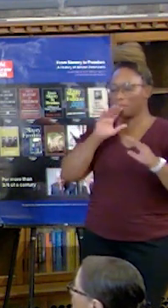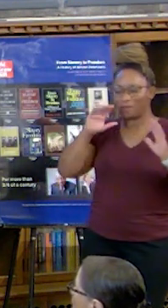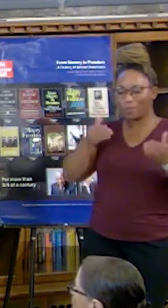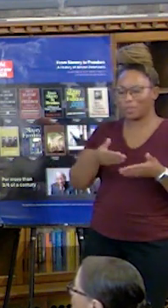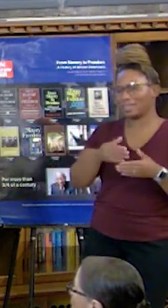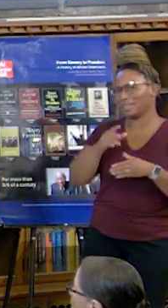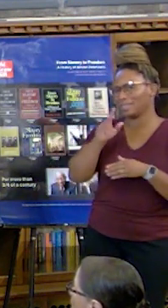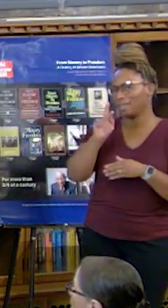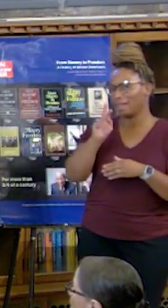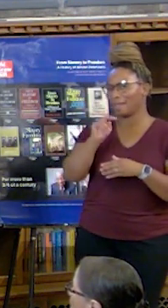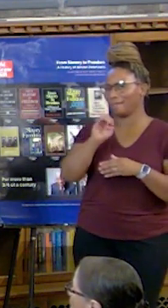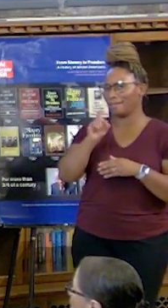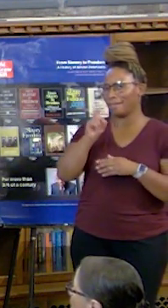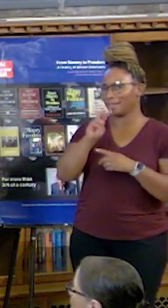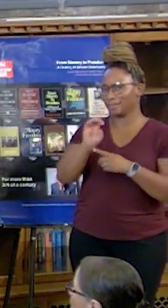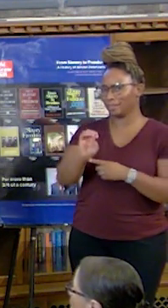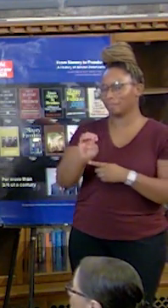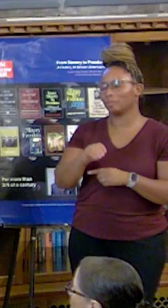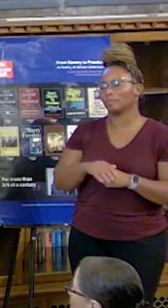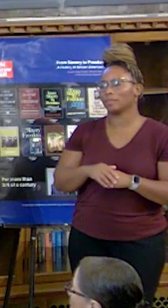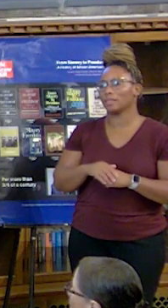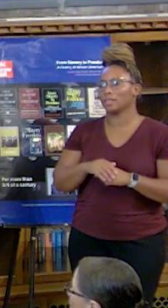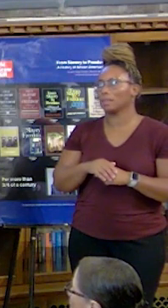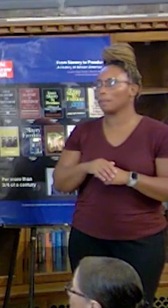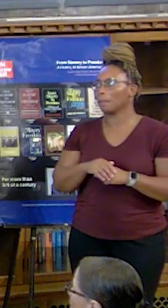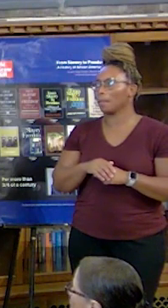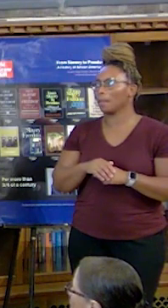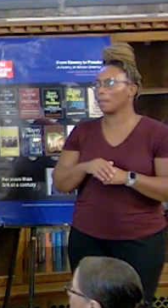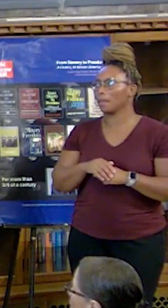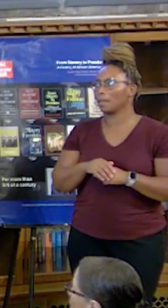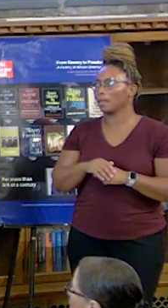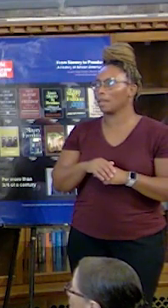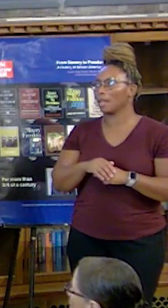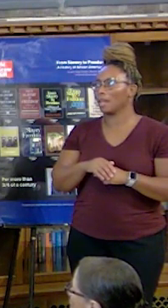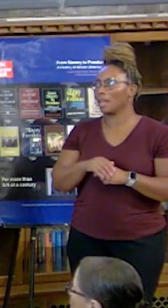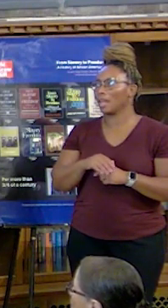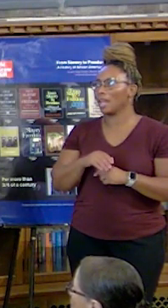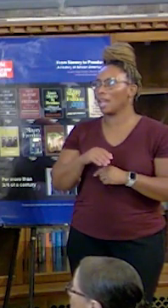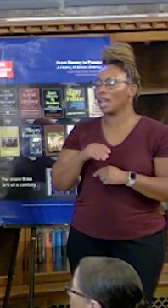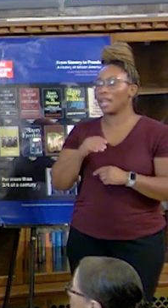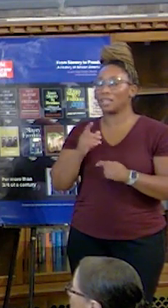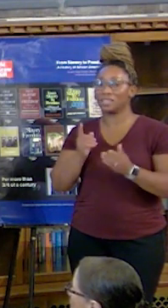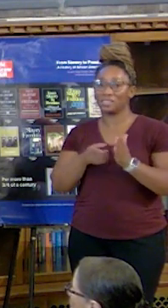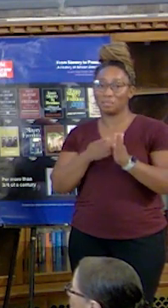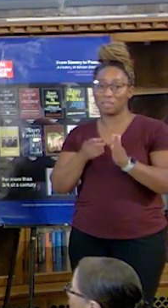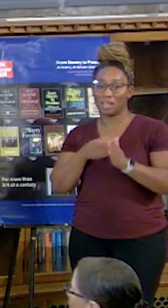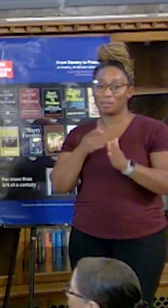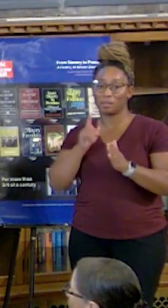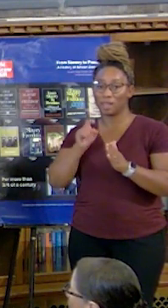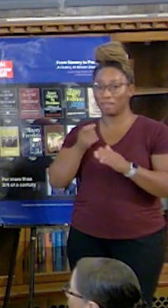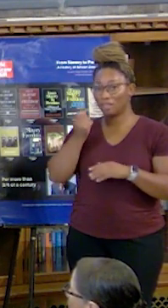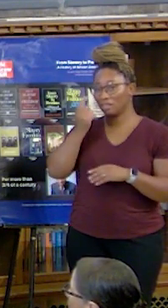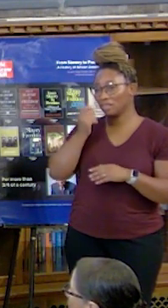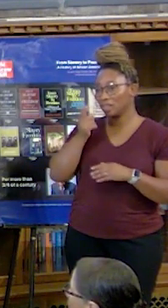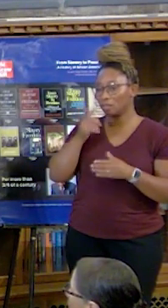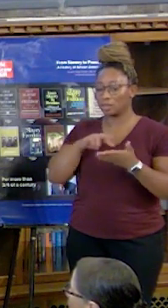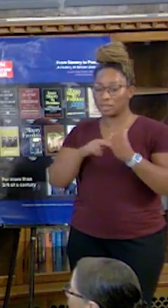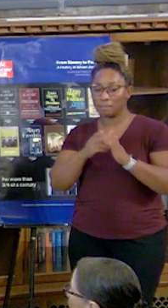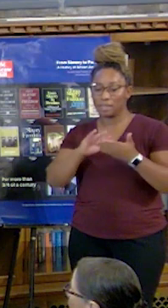focus and kind of in a lot of ways to what it means to